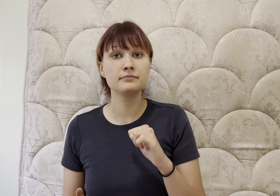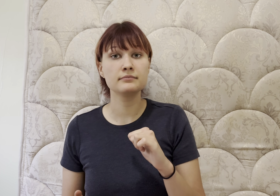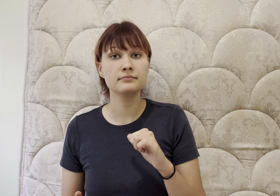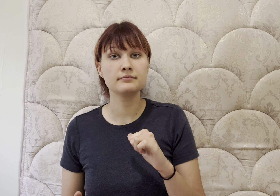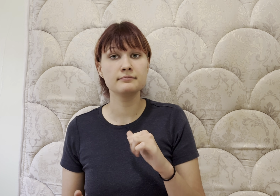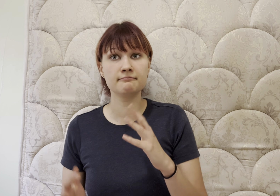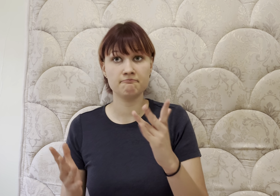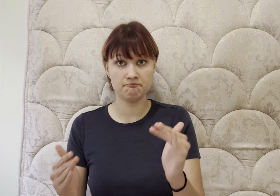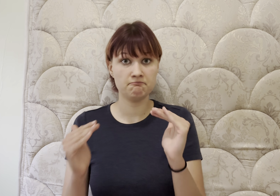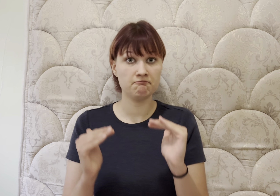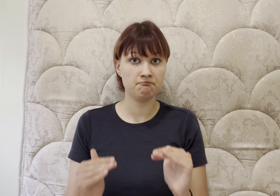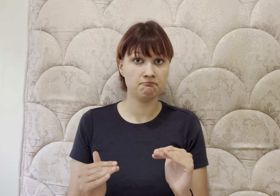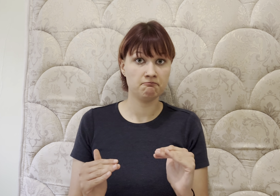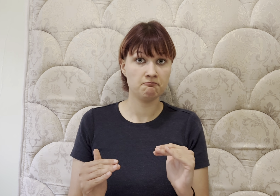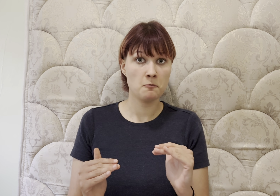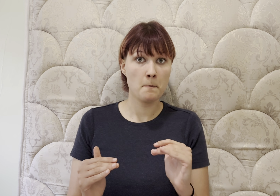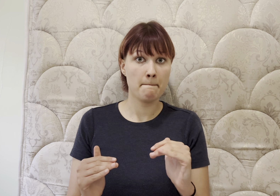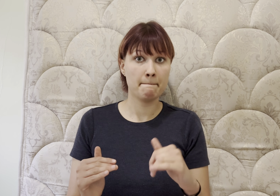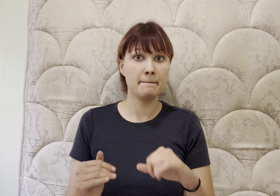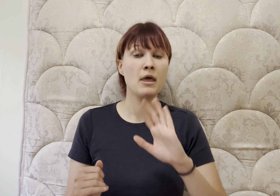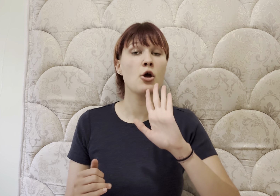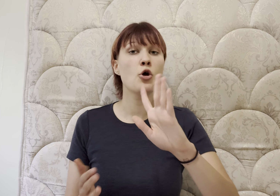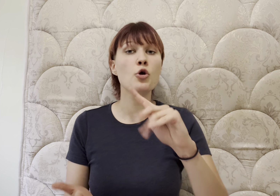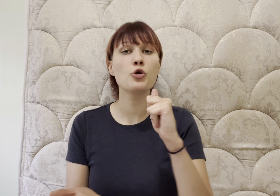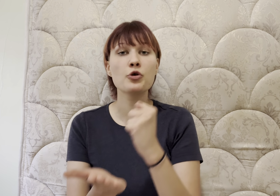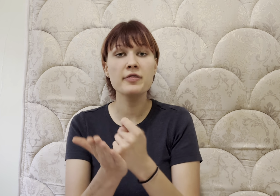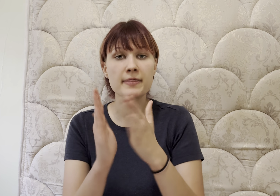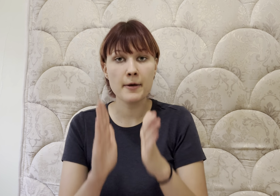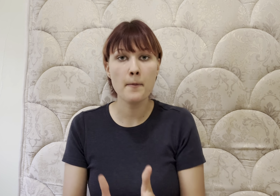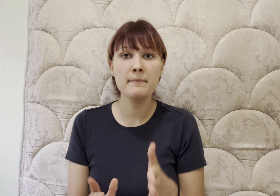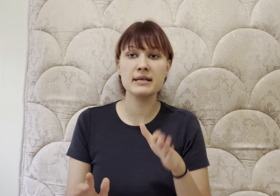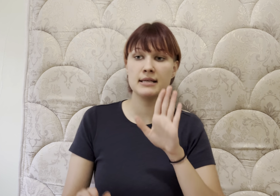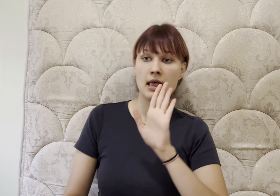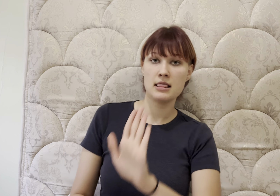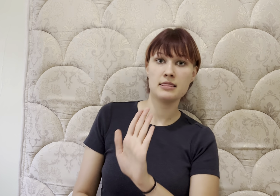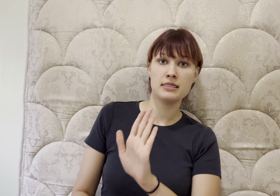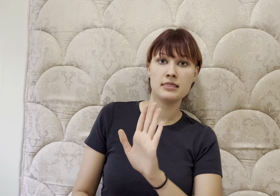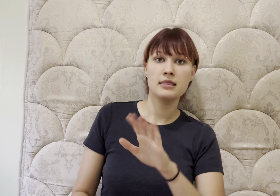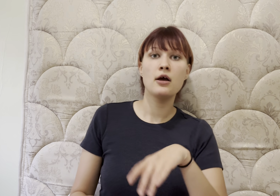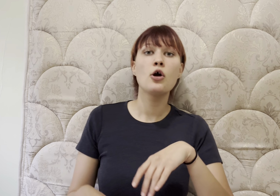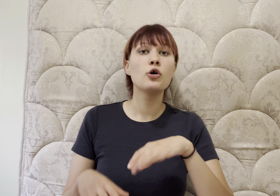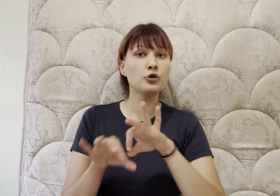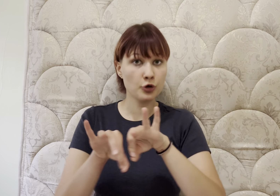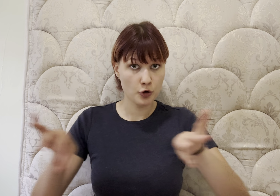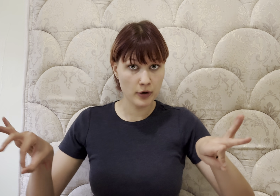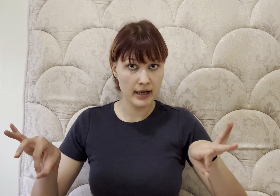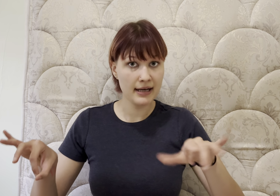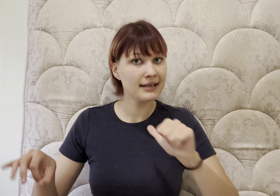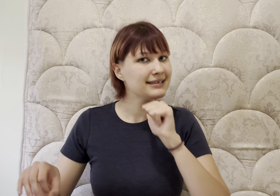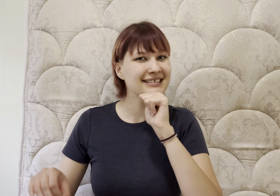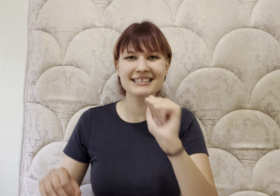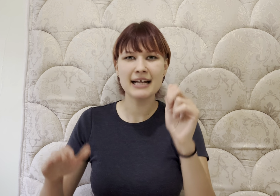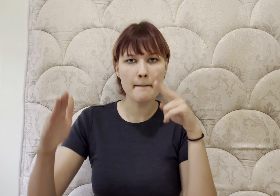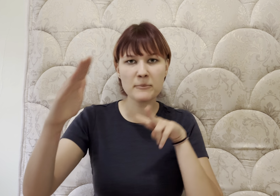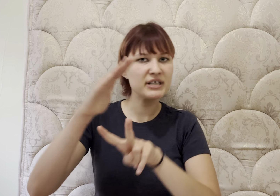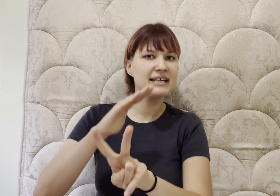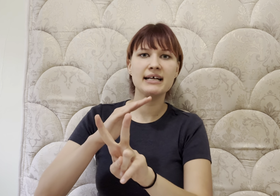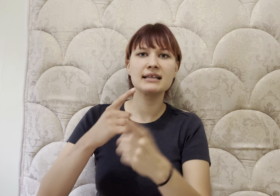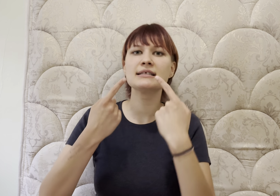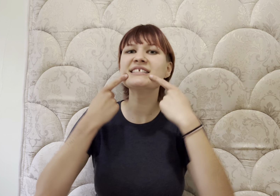really predict the success of therapy. The things that determine whether therapy is going to be successful are, number one, and